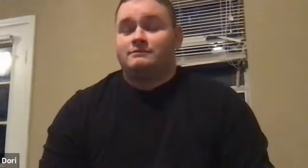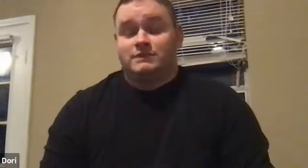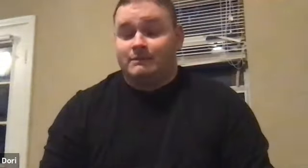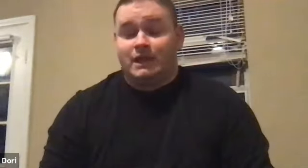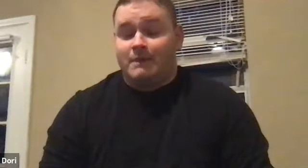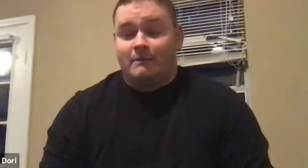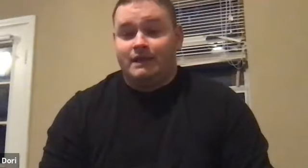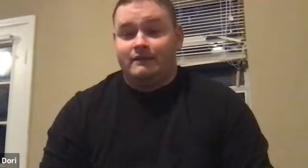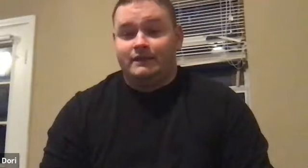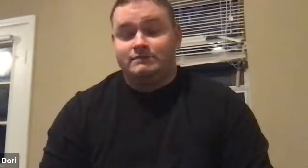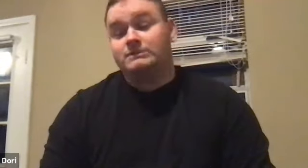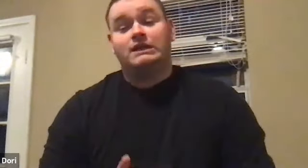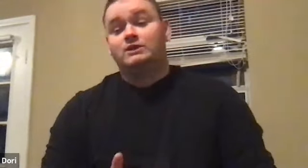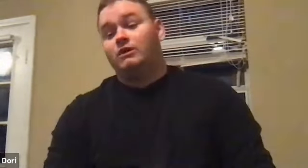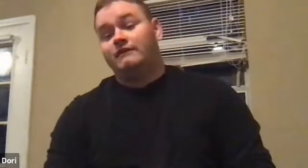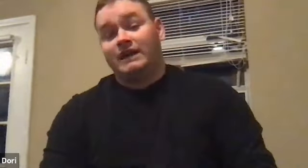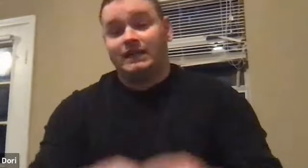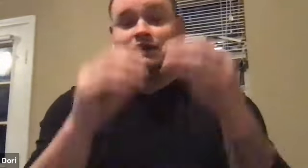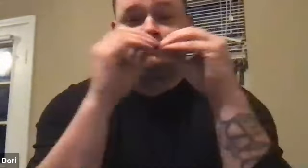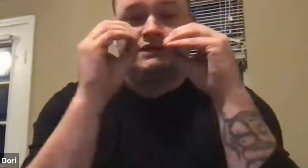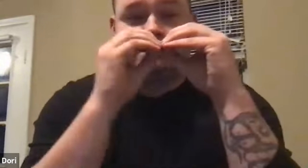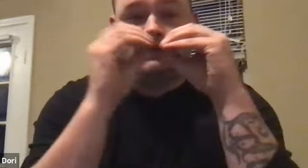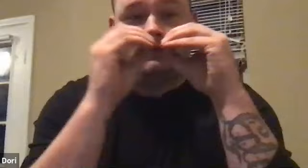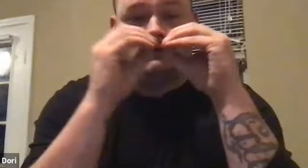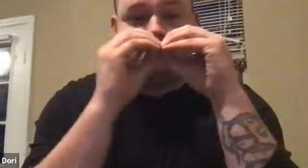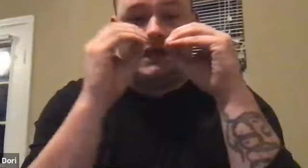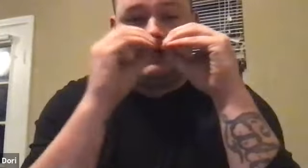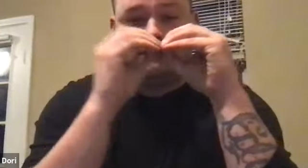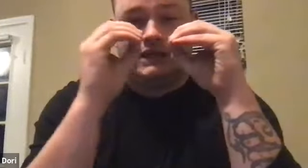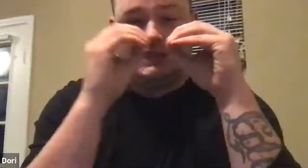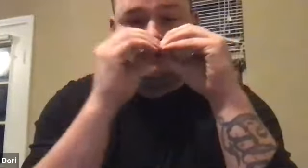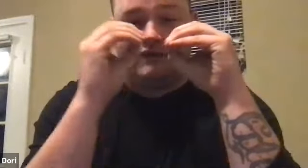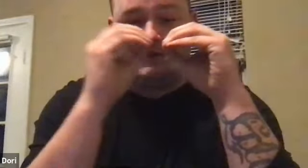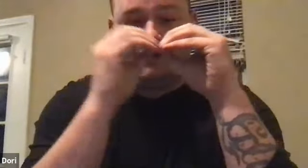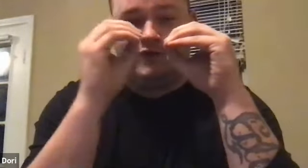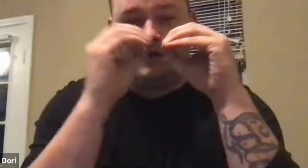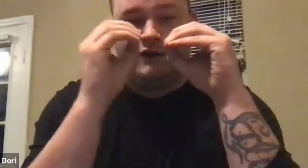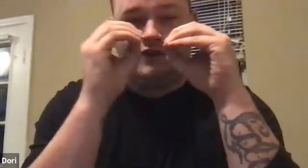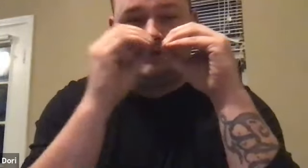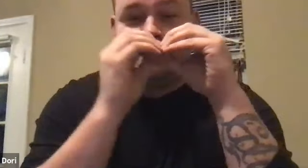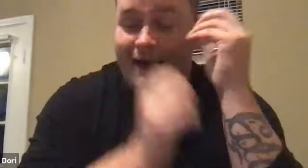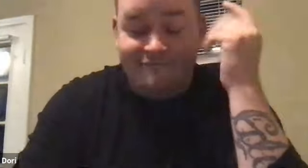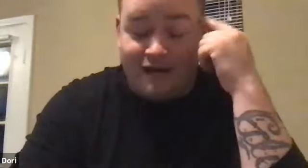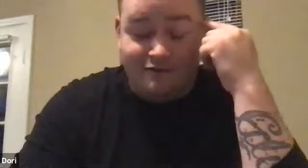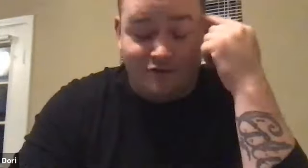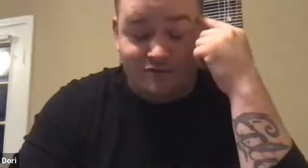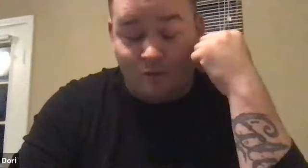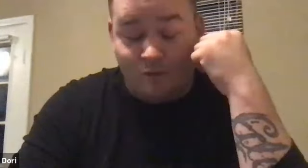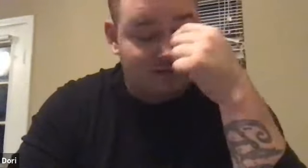Some of y'all might be into this, but I'm telling you what, if I get a girl to just sit there with a pet kiss like this over and over and over and over, I'm filing for a divorce.